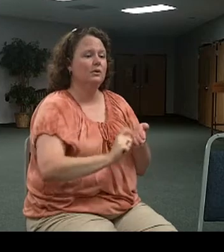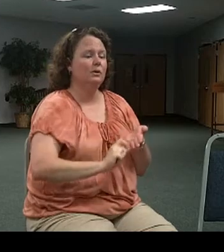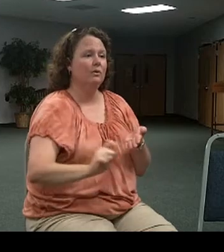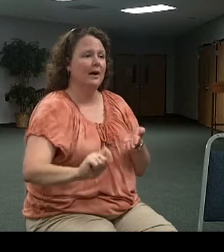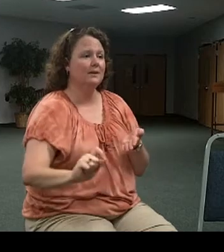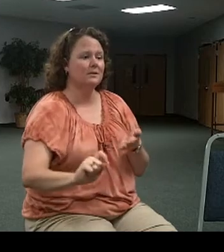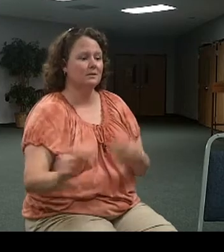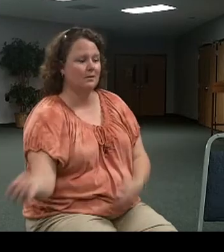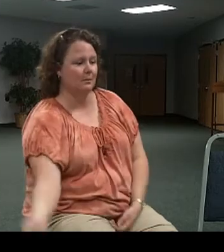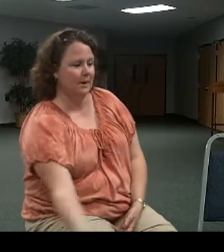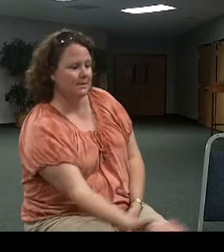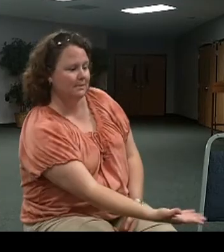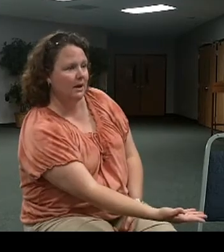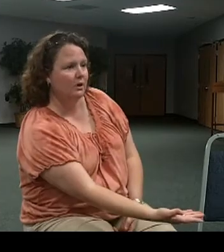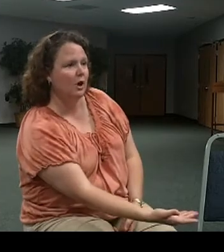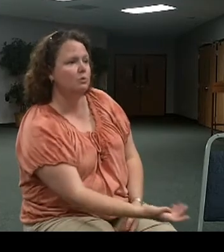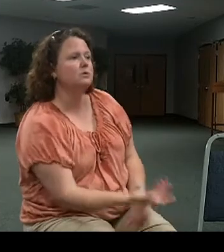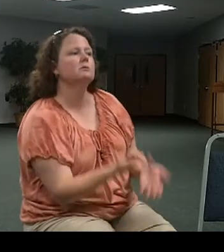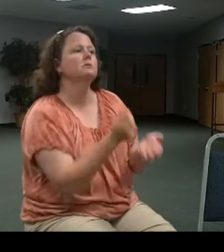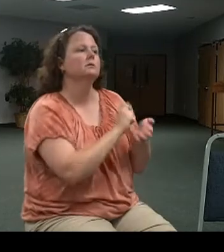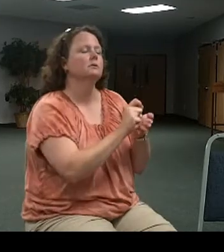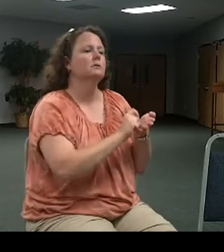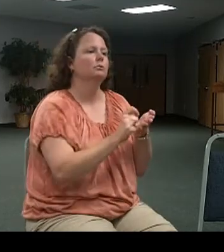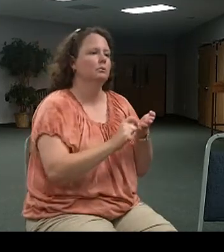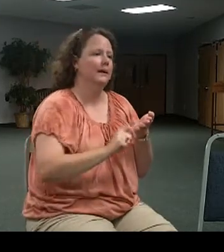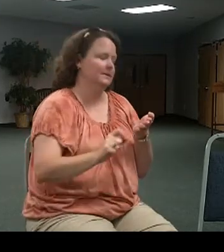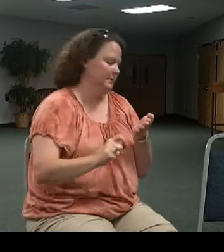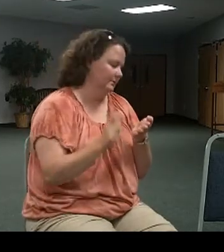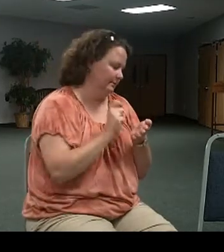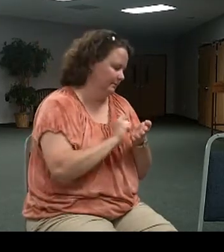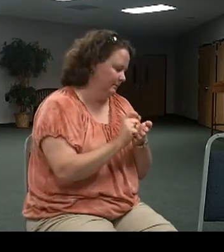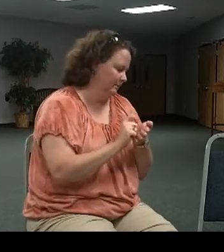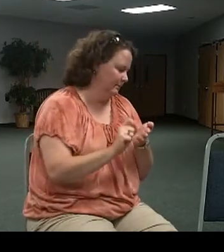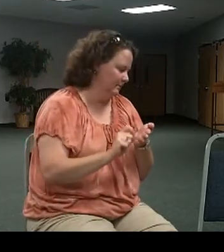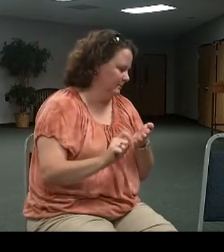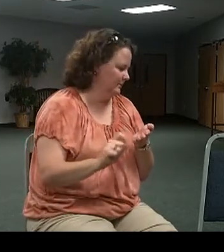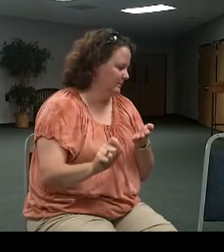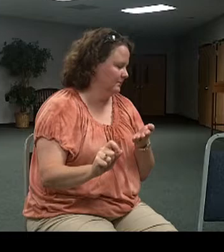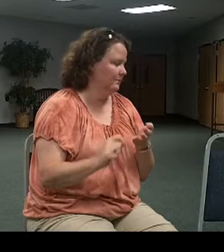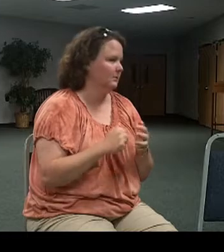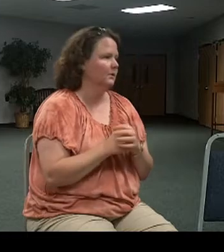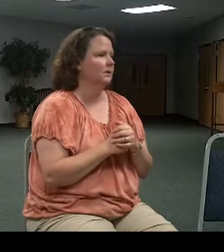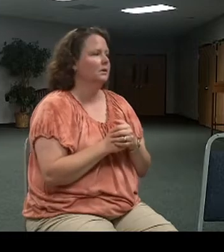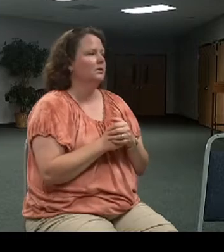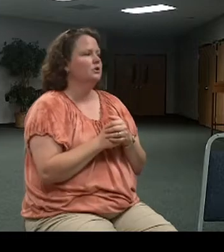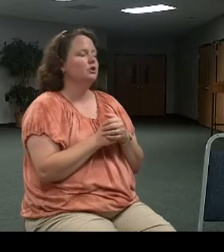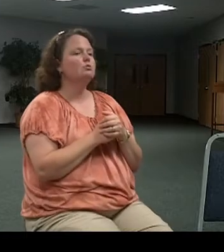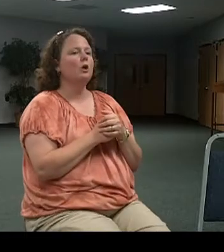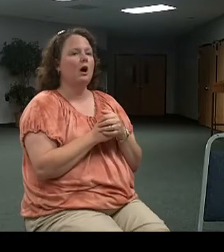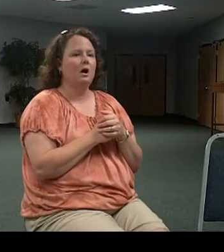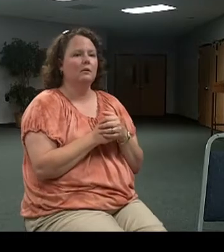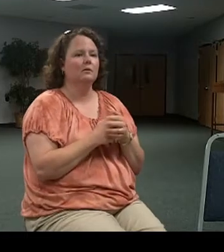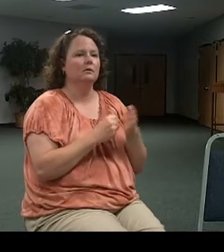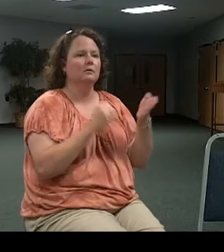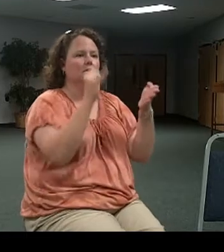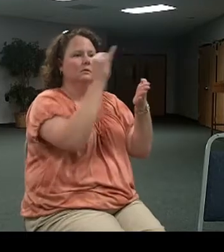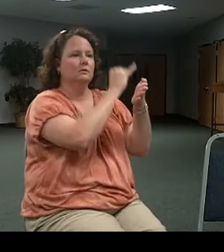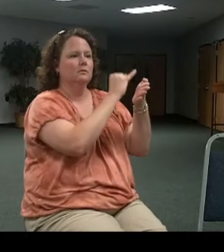can write, pass somebody a note, write. To draw.